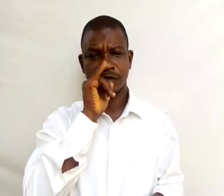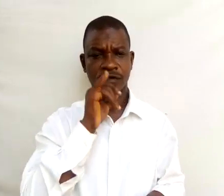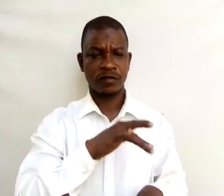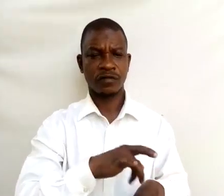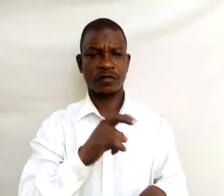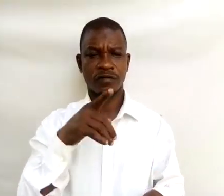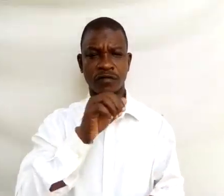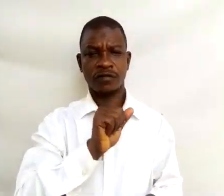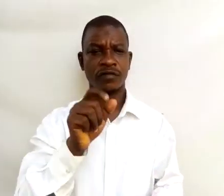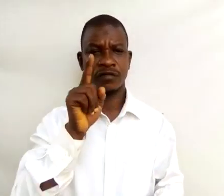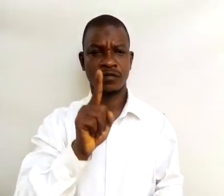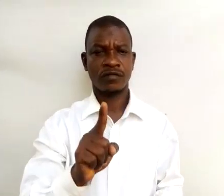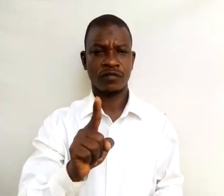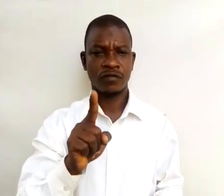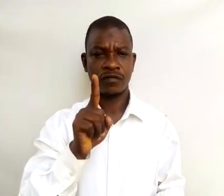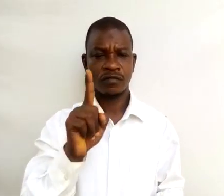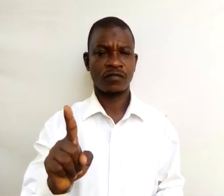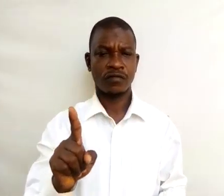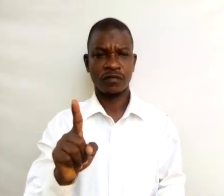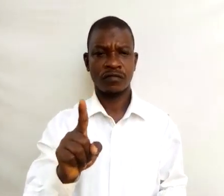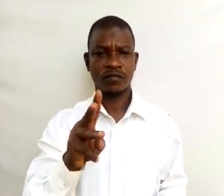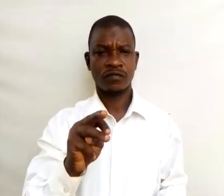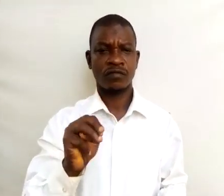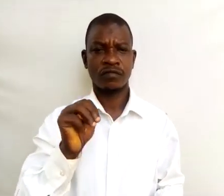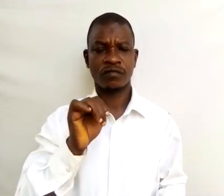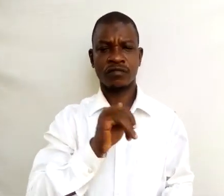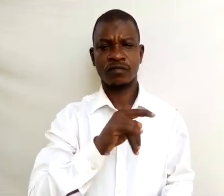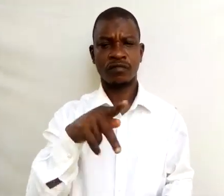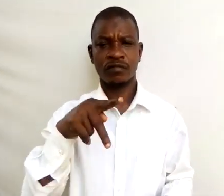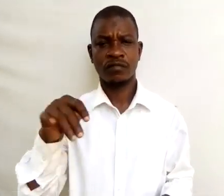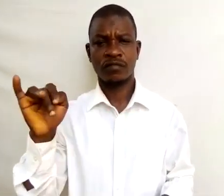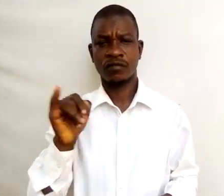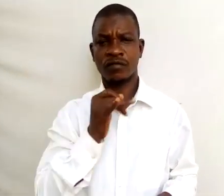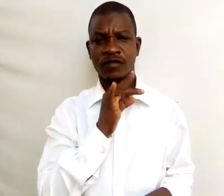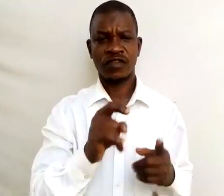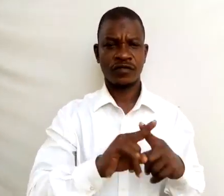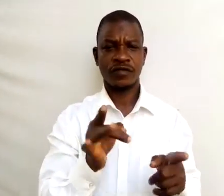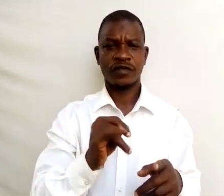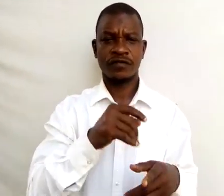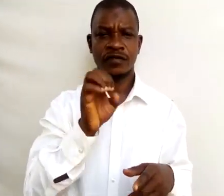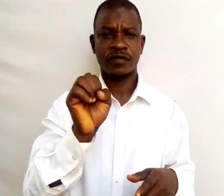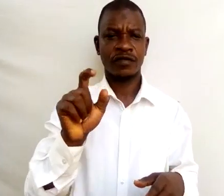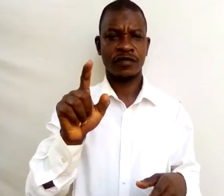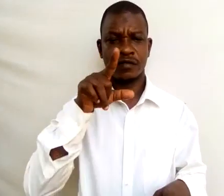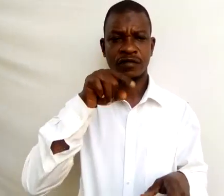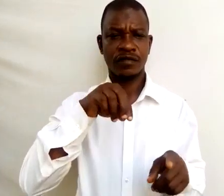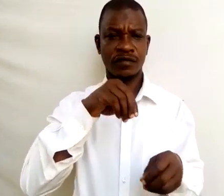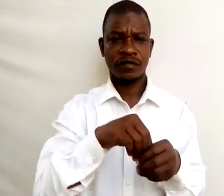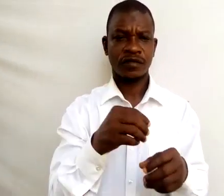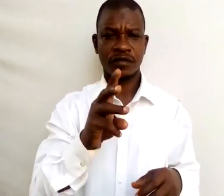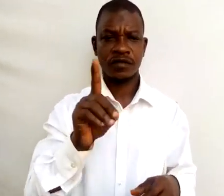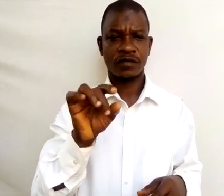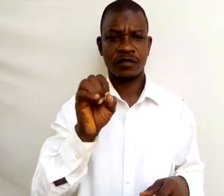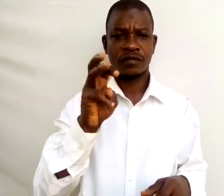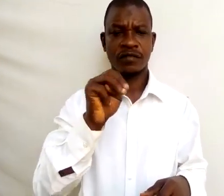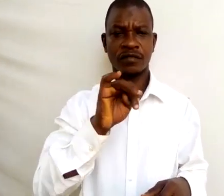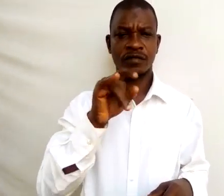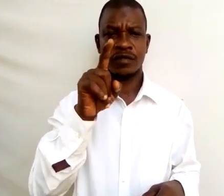a one-one mapping if different elements in the domain X